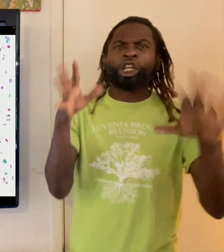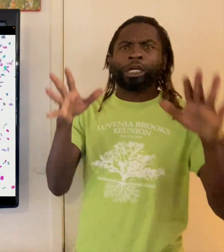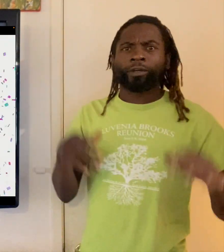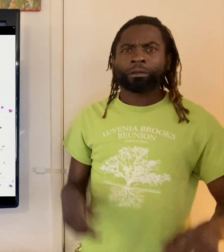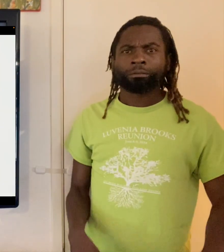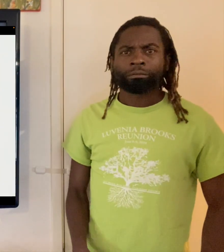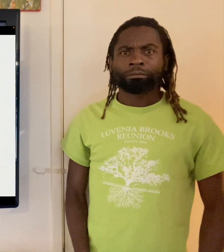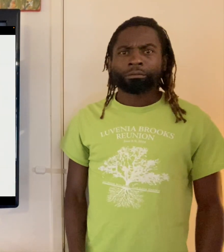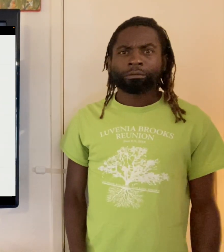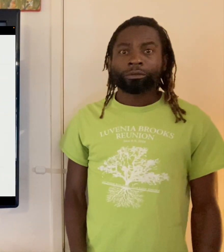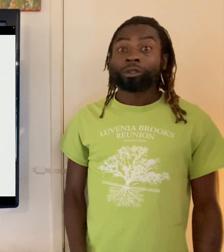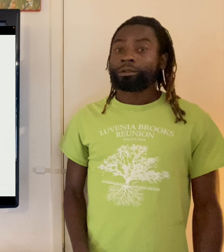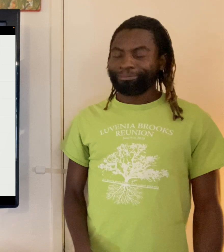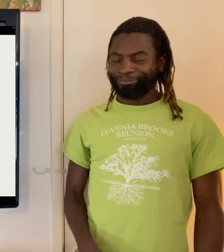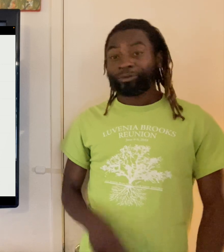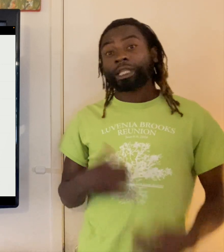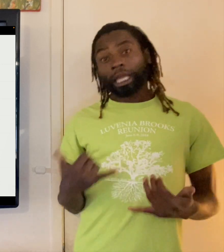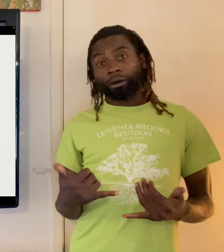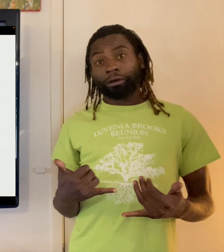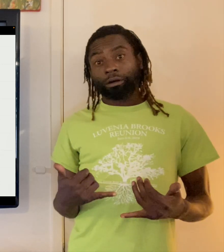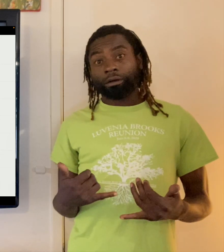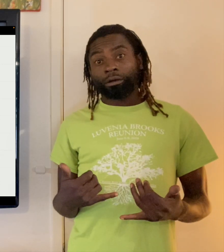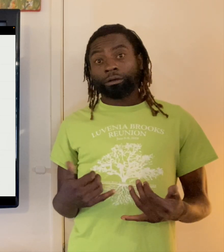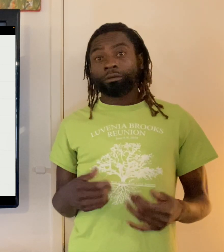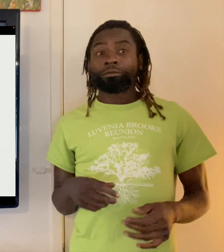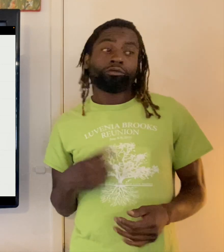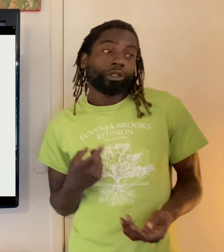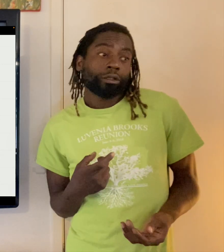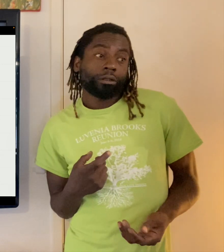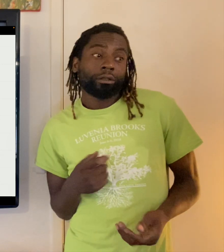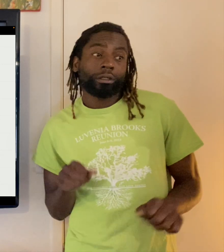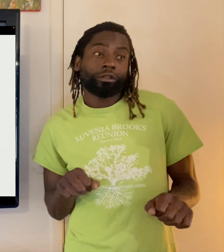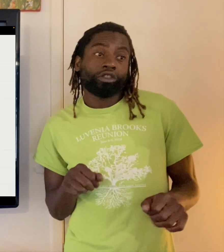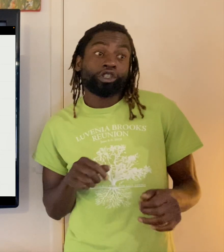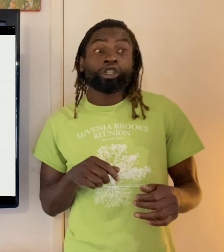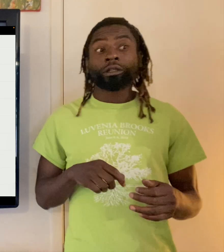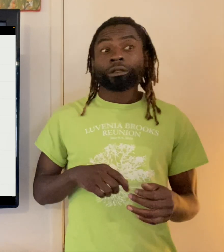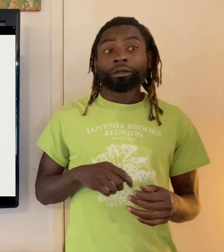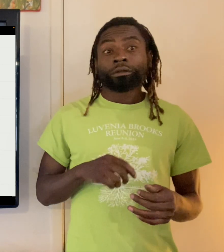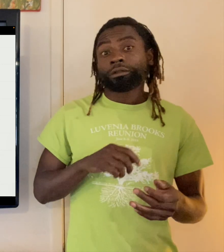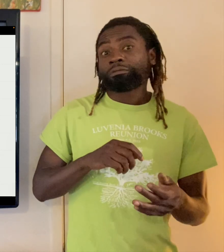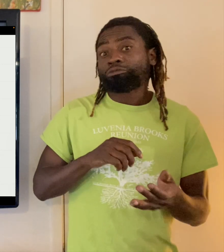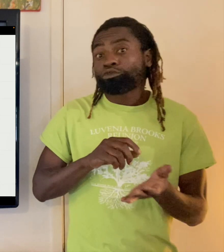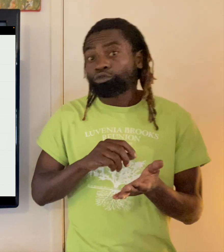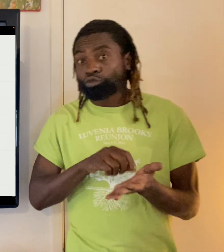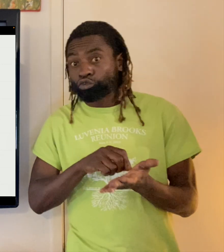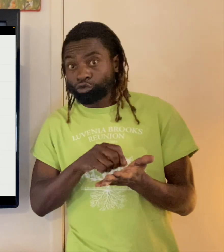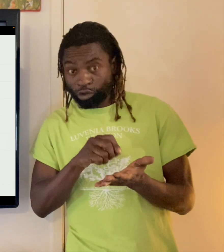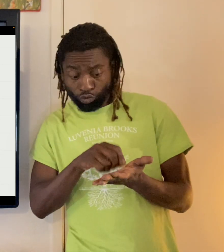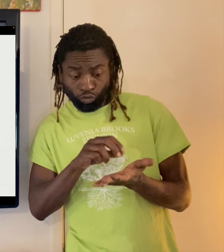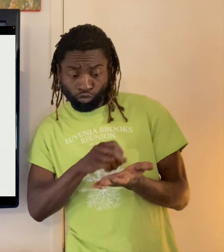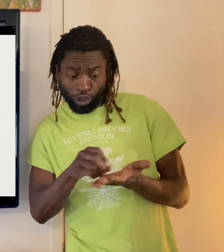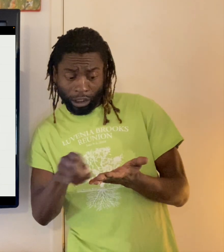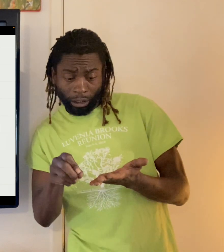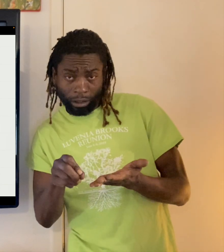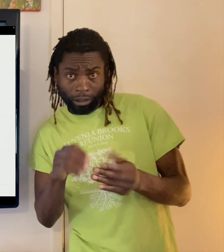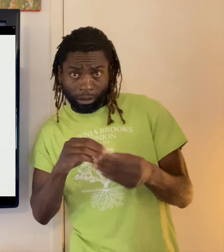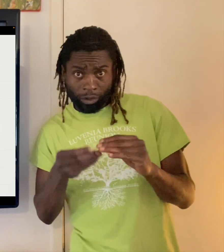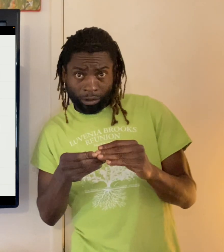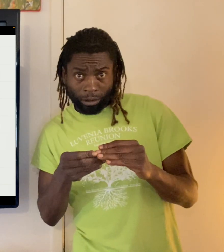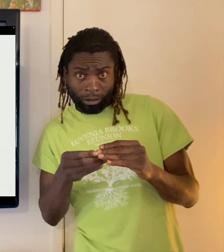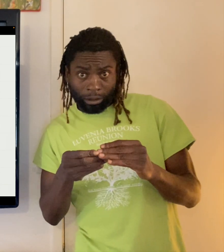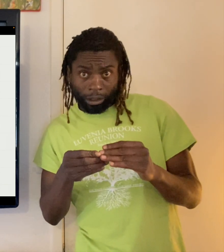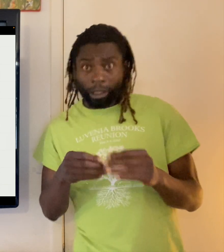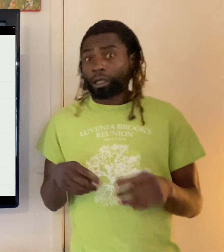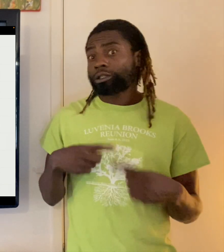Okay, that's enough. So, we can say numbers and we can write numbers, but did you know we can